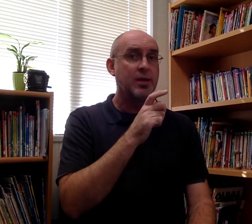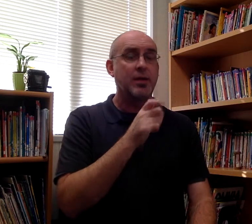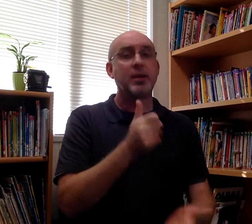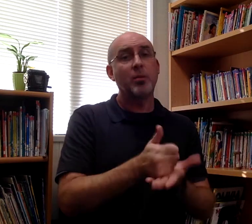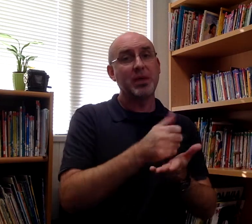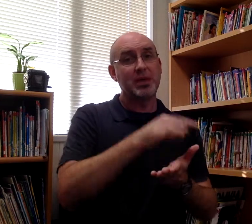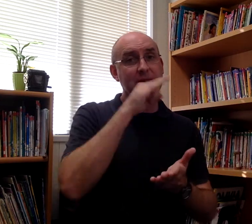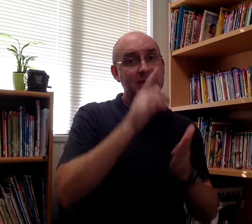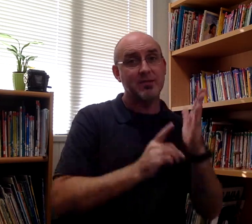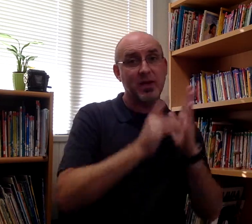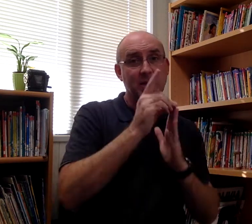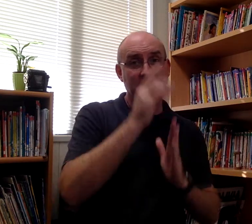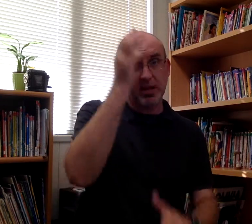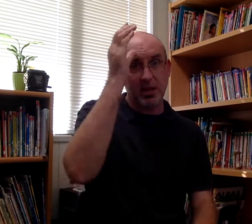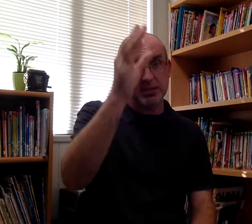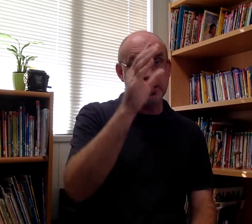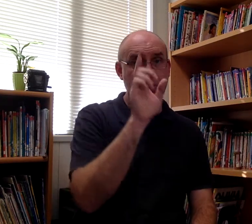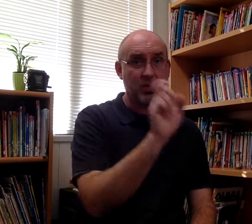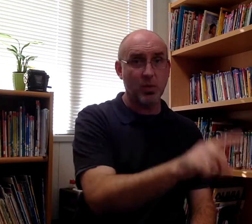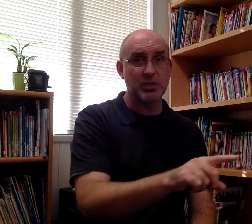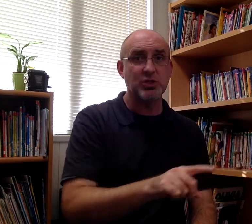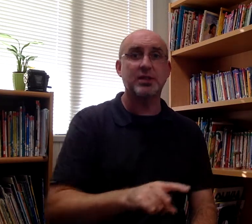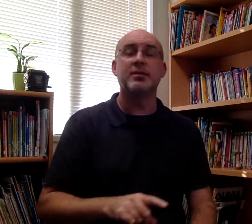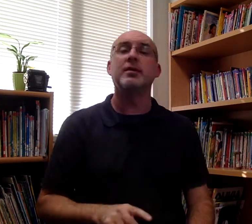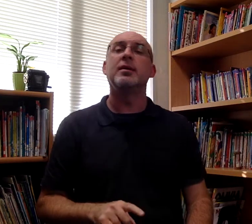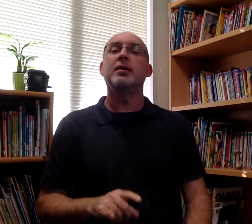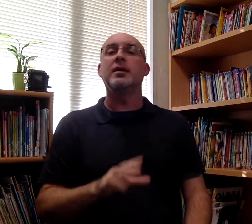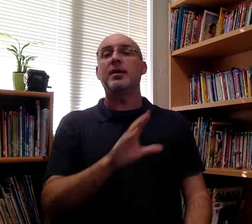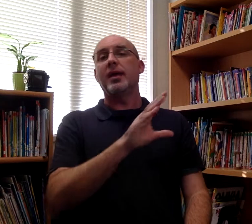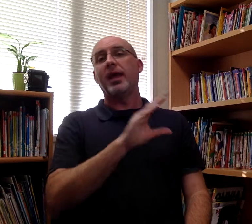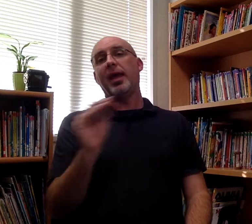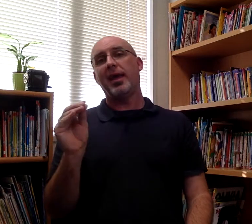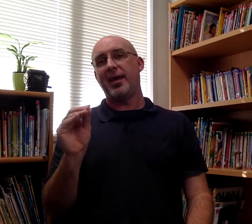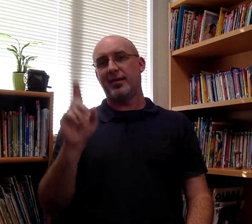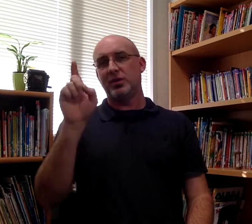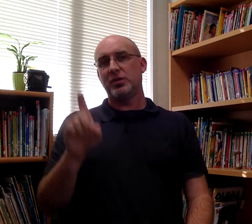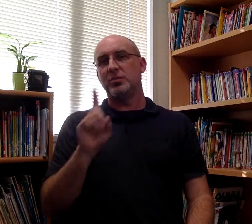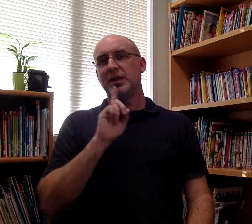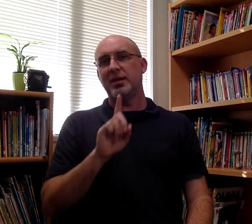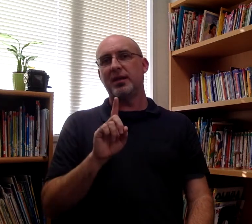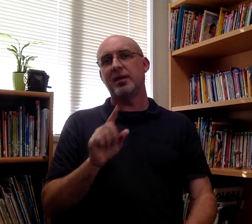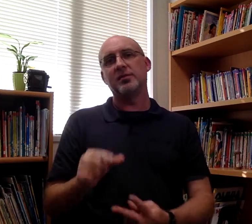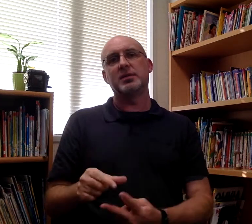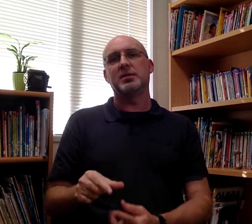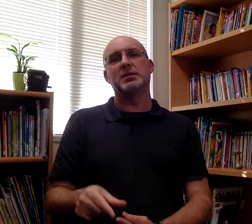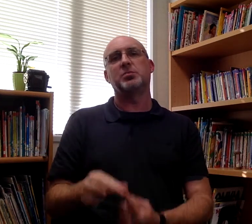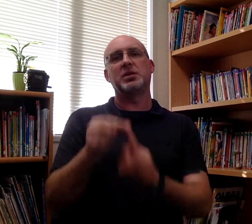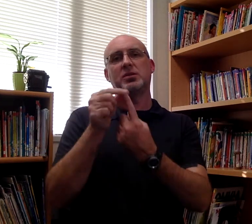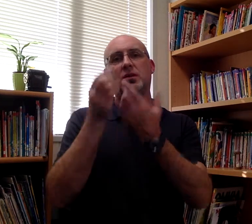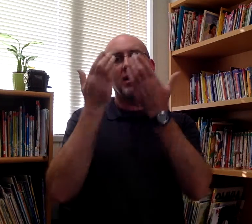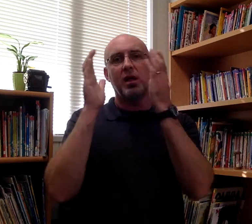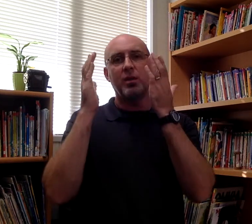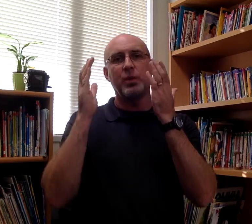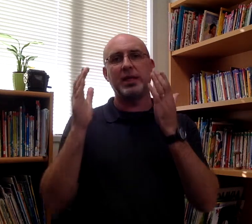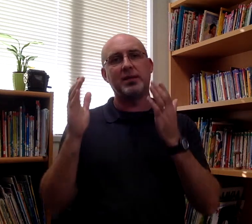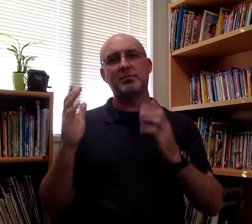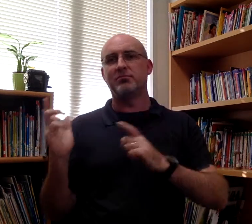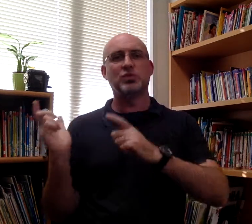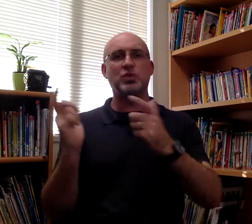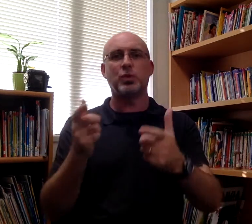and helping kids develop that concept in the question. And there should be kind of a special Halloween treat